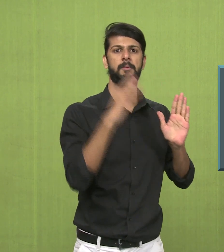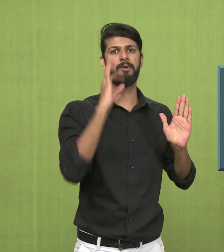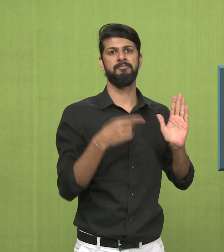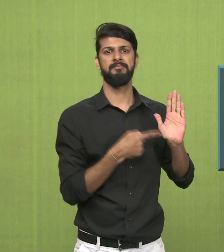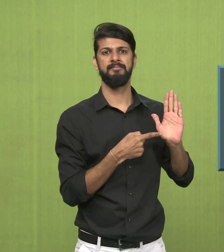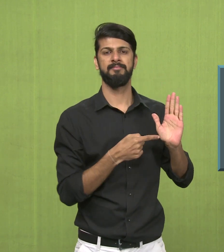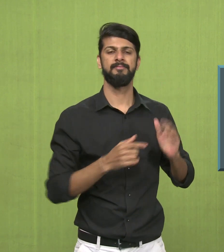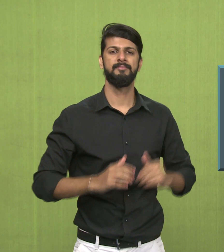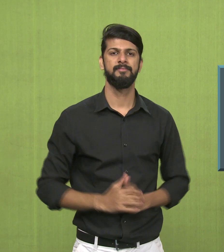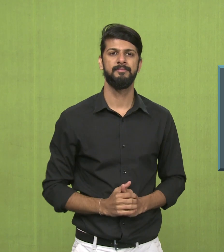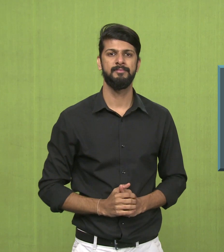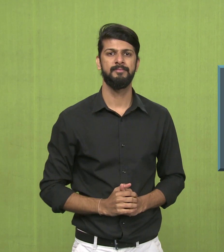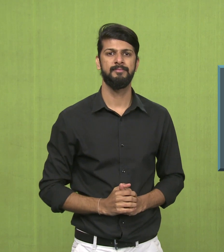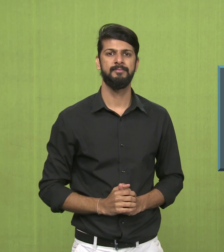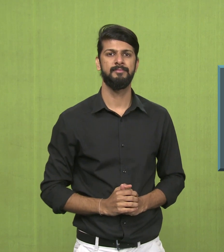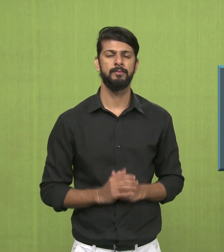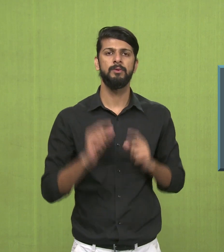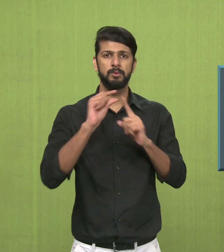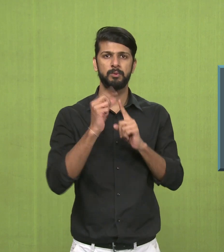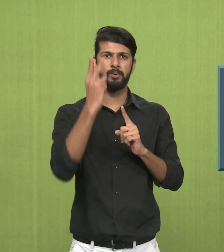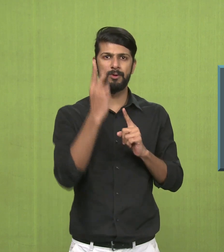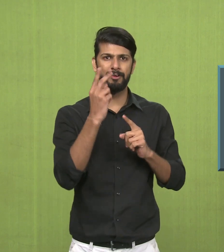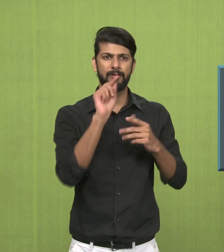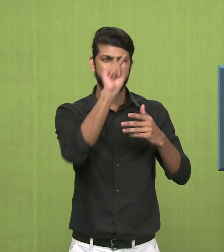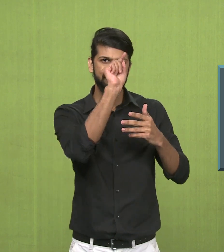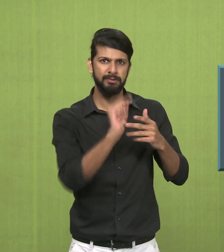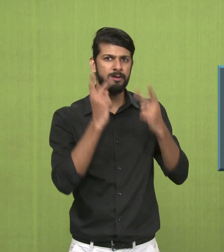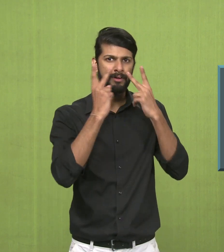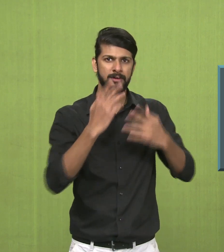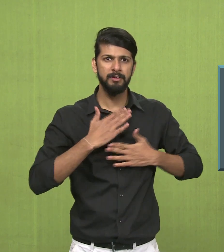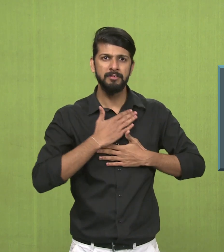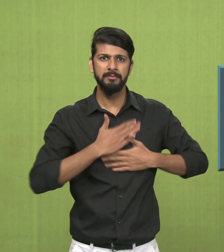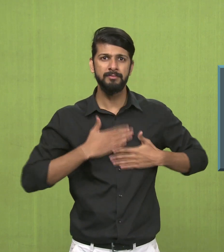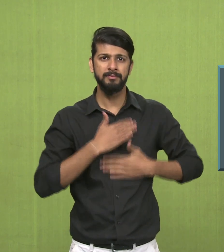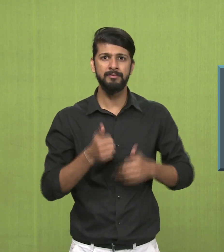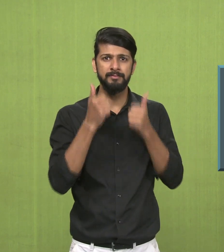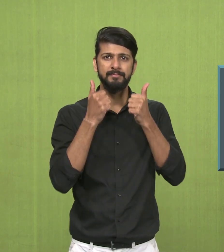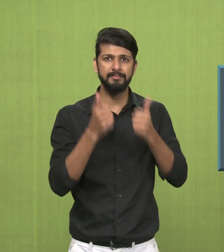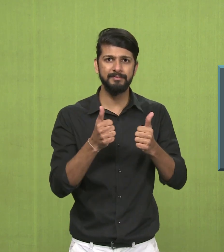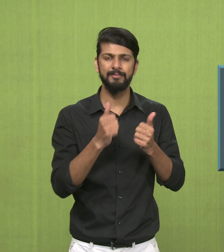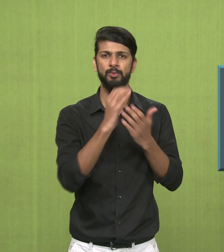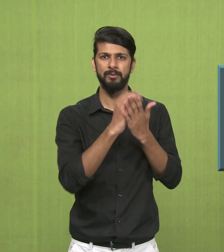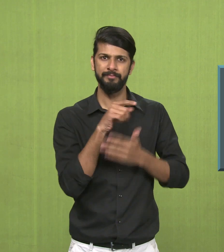Amrita Shergill's paintings. I hope you enjoyed watching part 2 of the lesson.